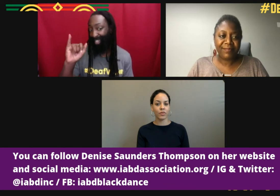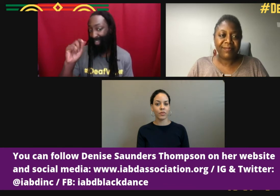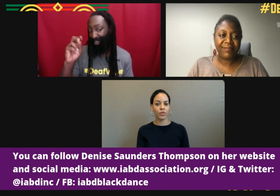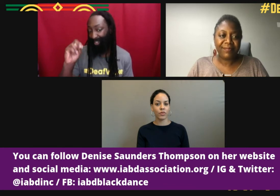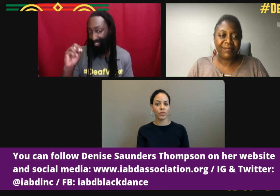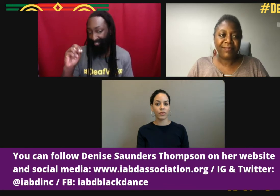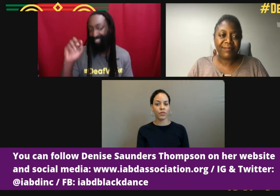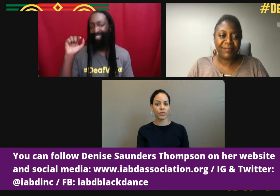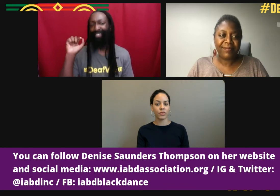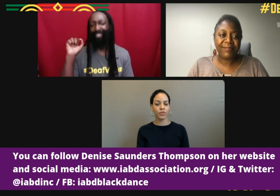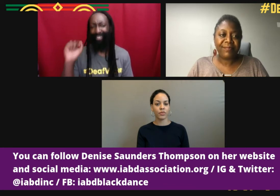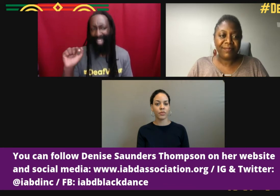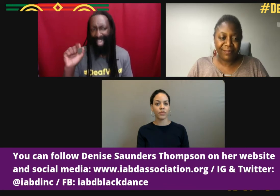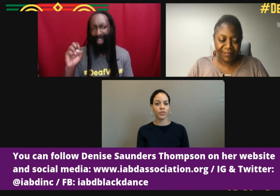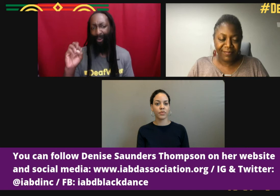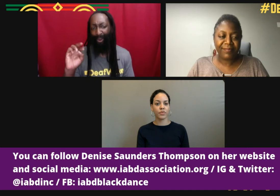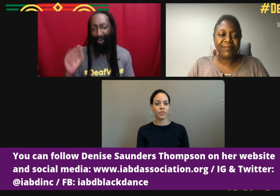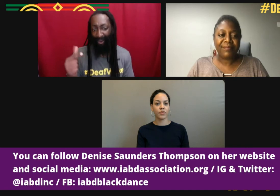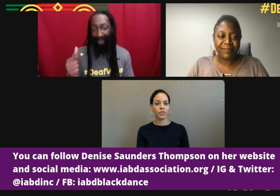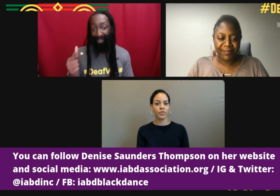www.iabdassociation.org.